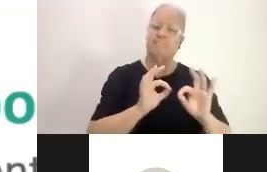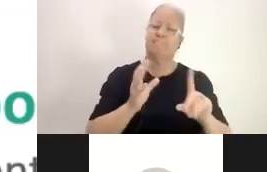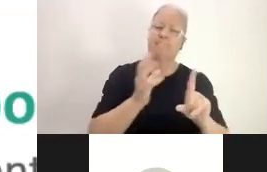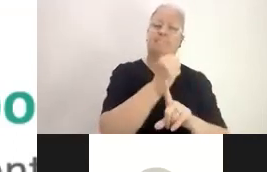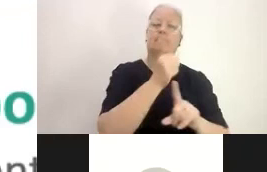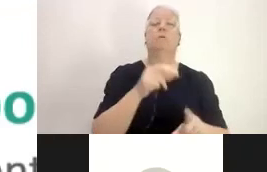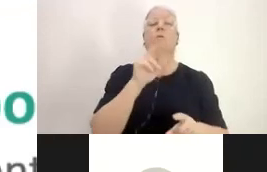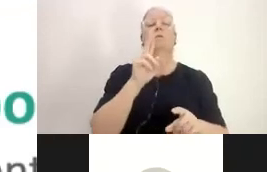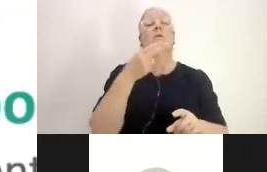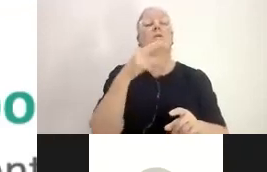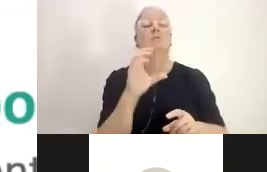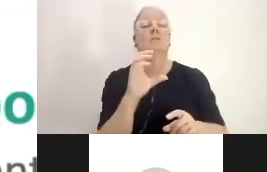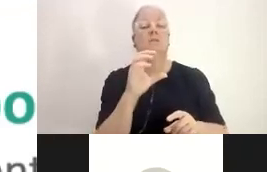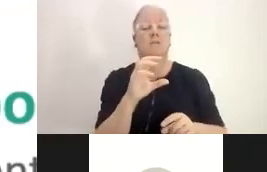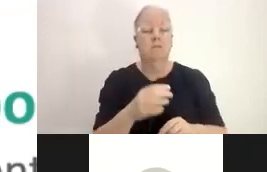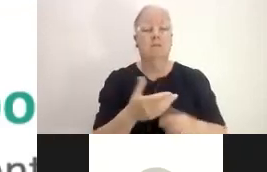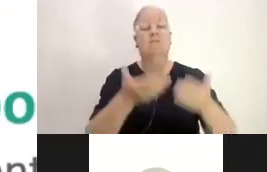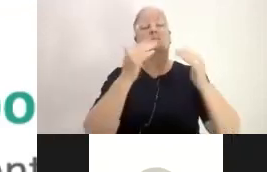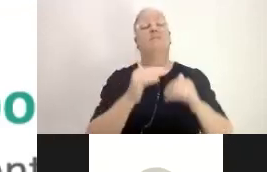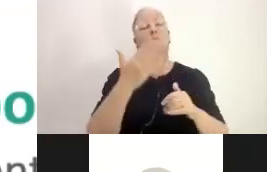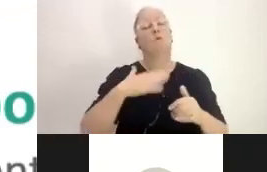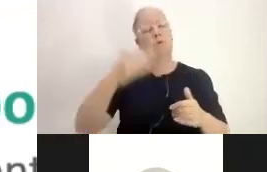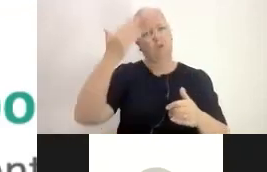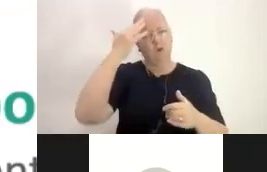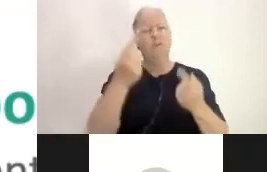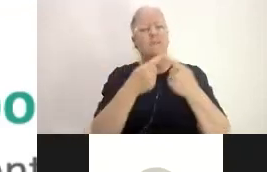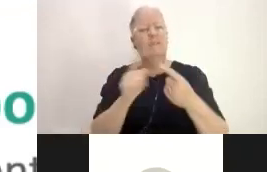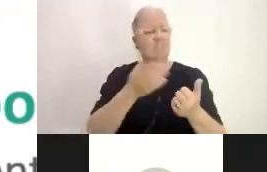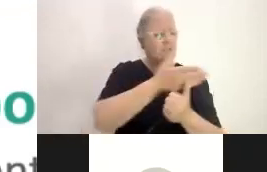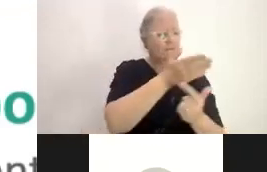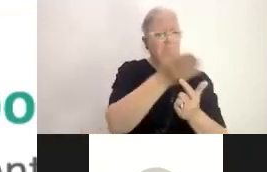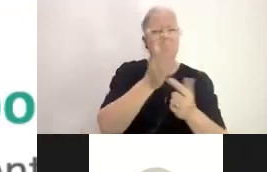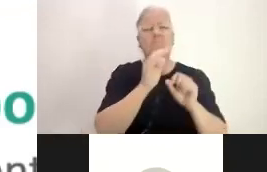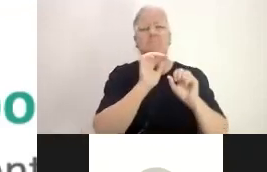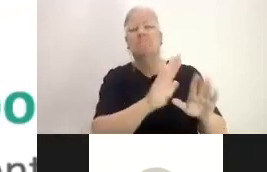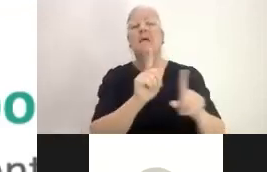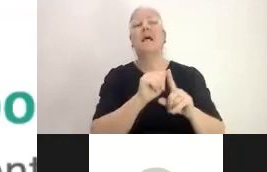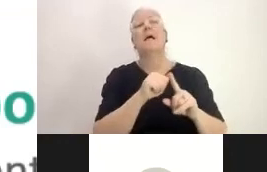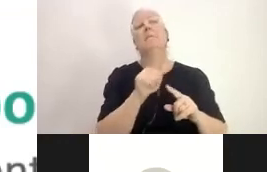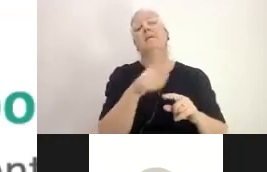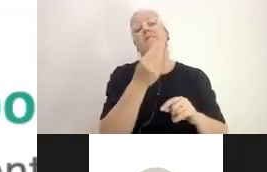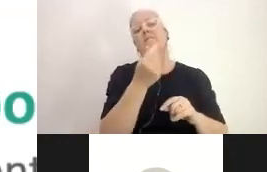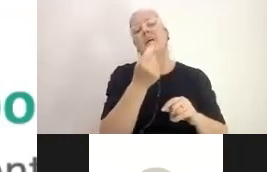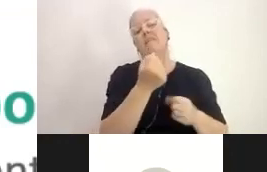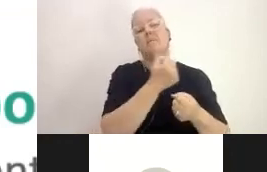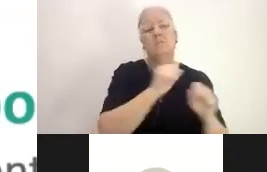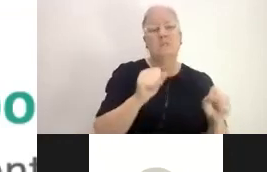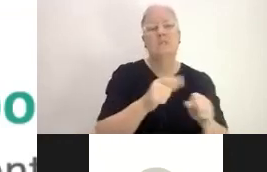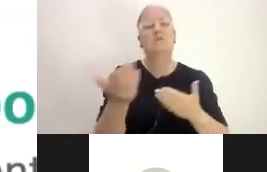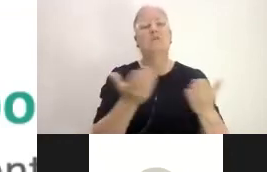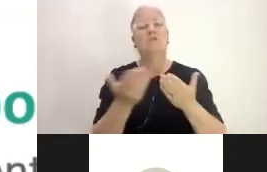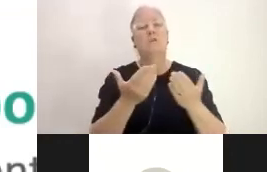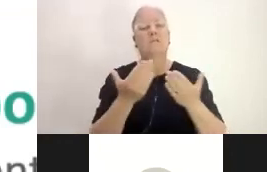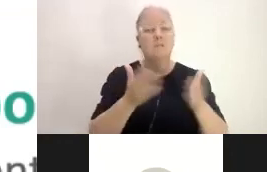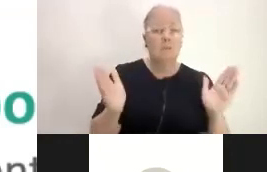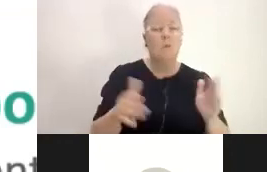You can learn about different elements or dimensions of UHC, such as financial protection, service coverage, and leave no one